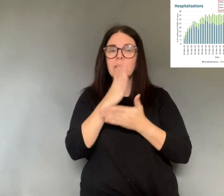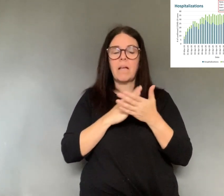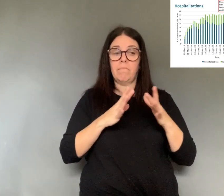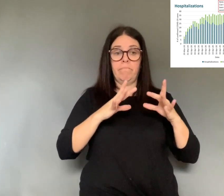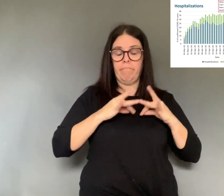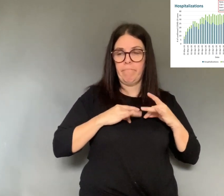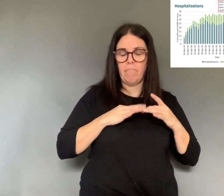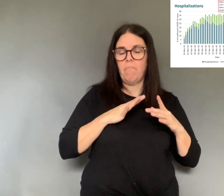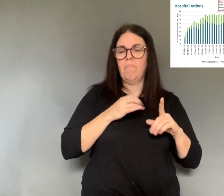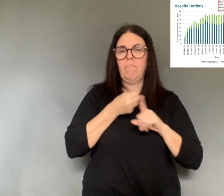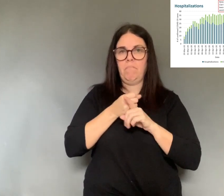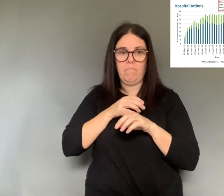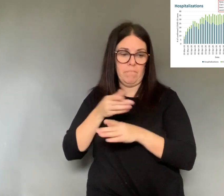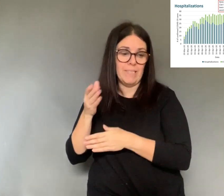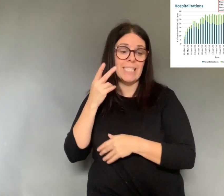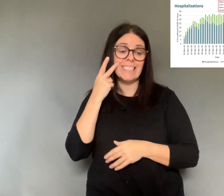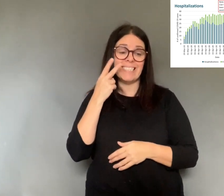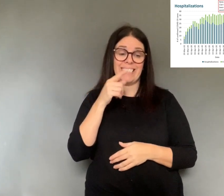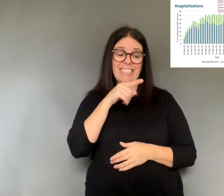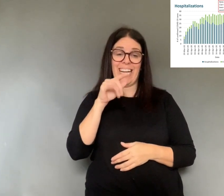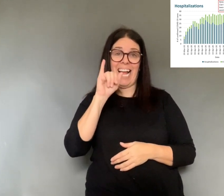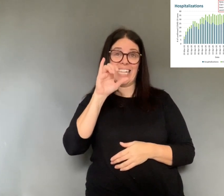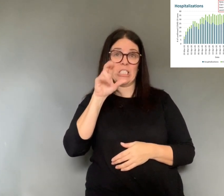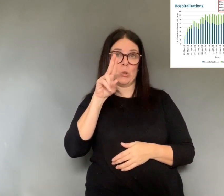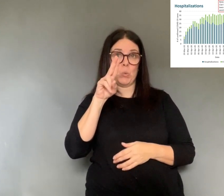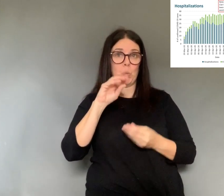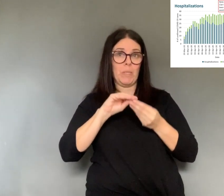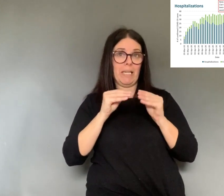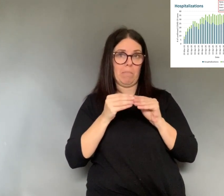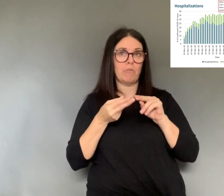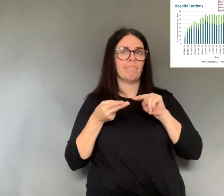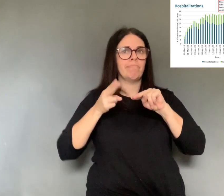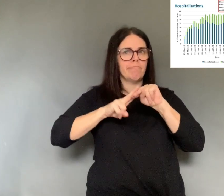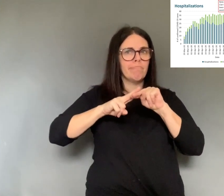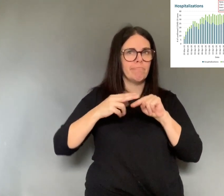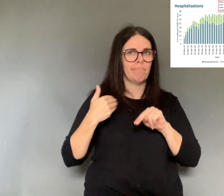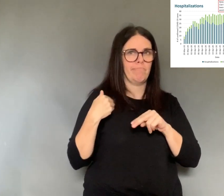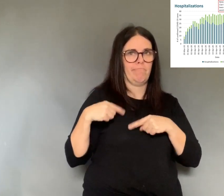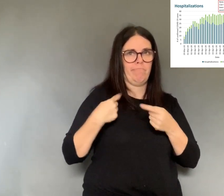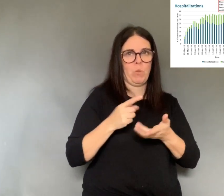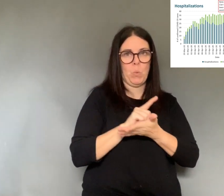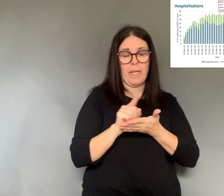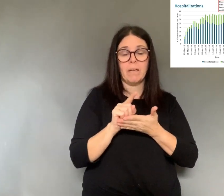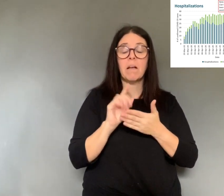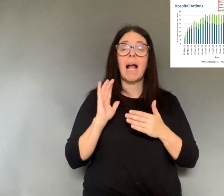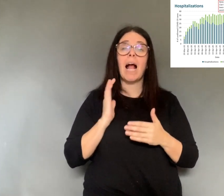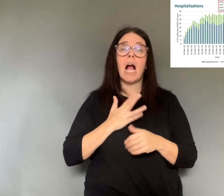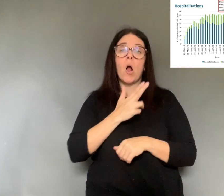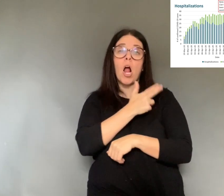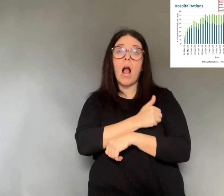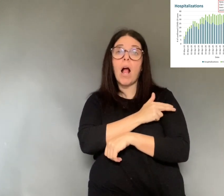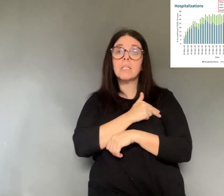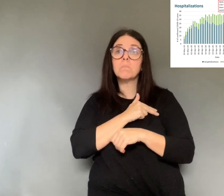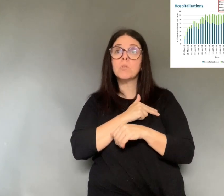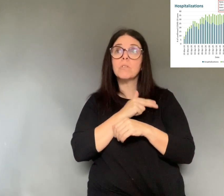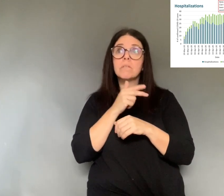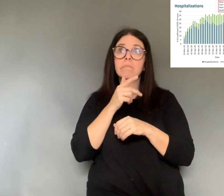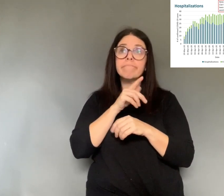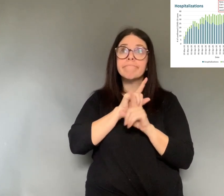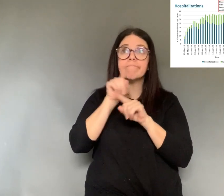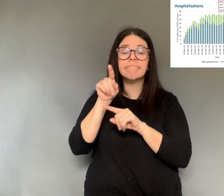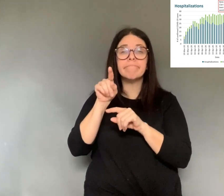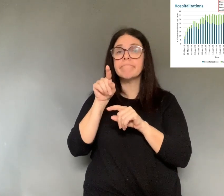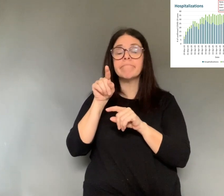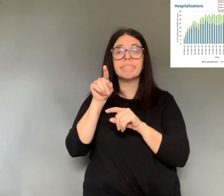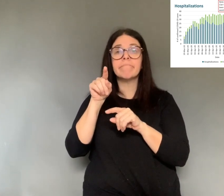the ICU in the past week. Our hospitalization haven't peaked as predicted, rather stabilized, and we have seen a